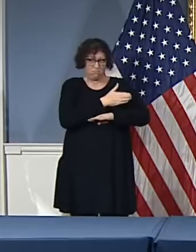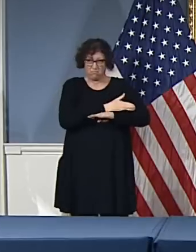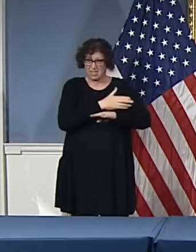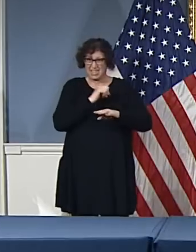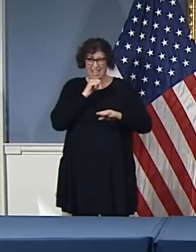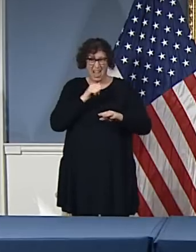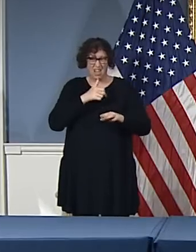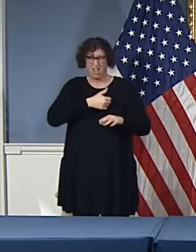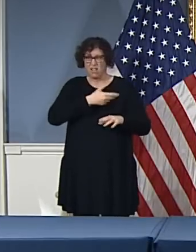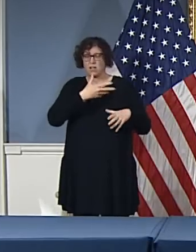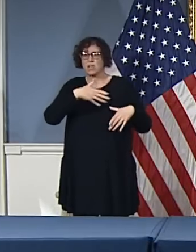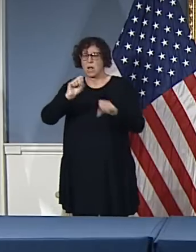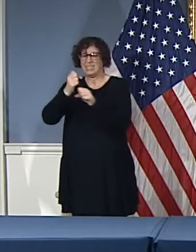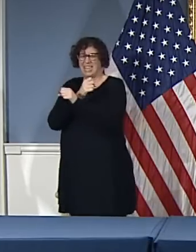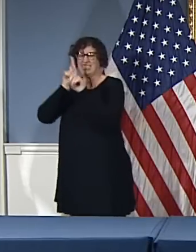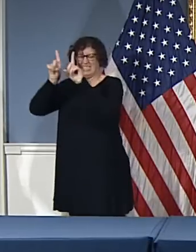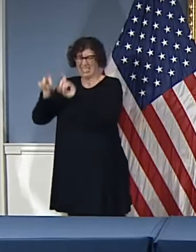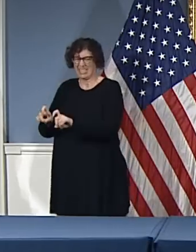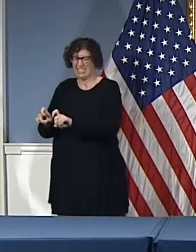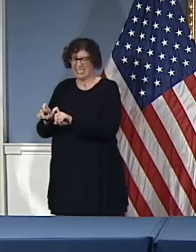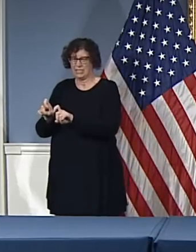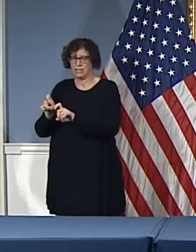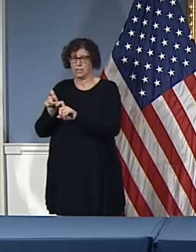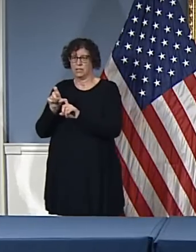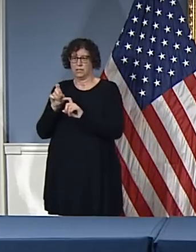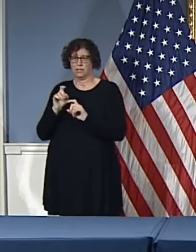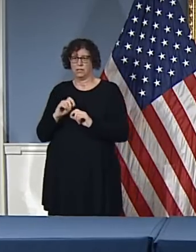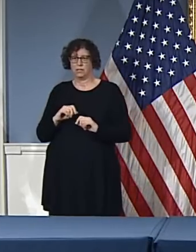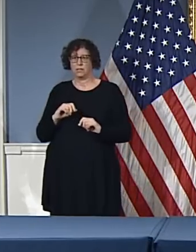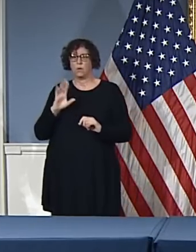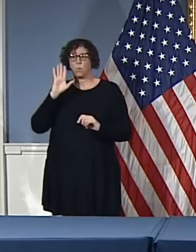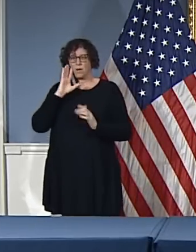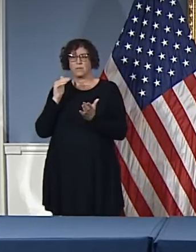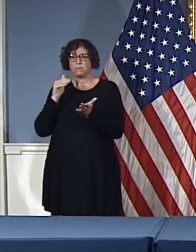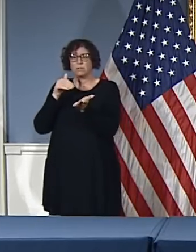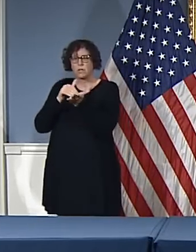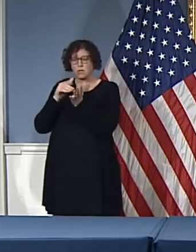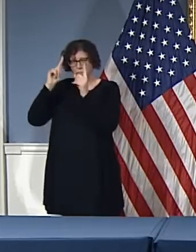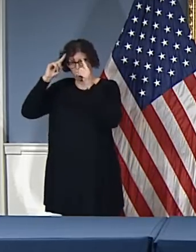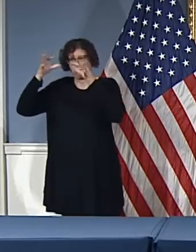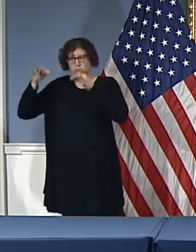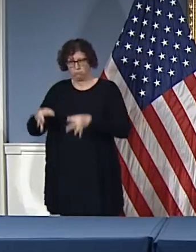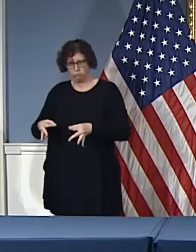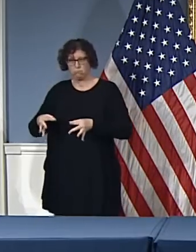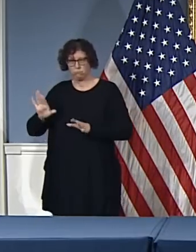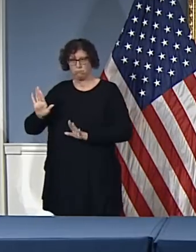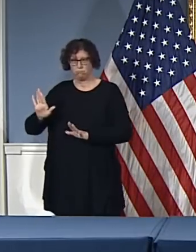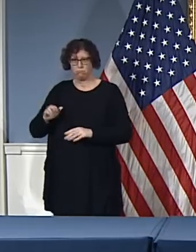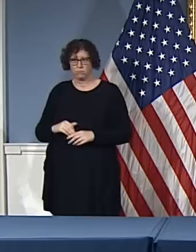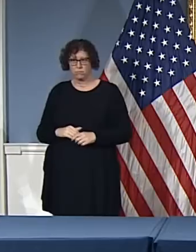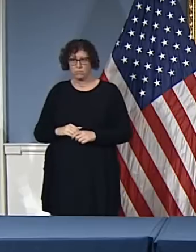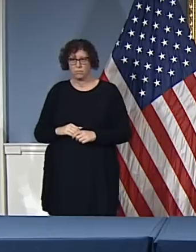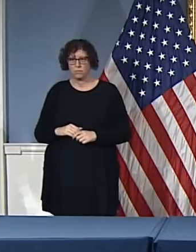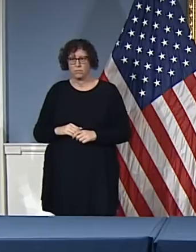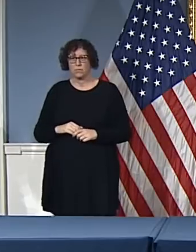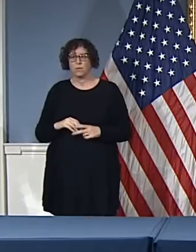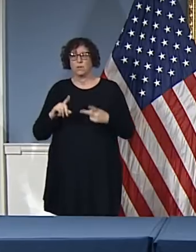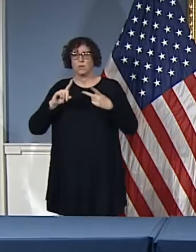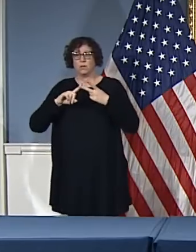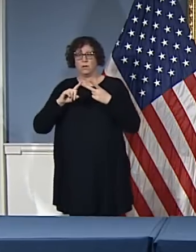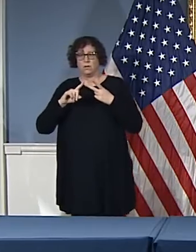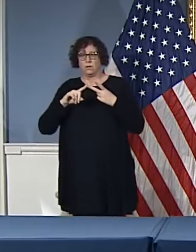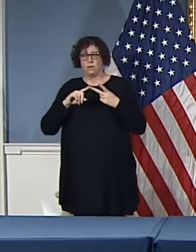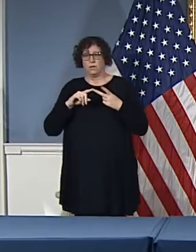Okay, thank you. And just along the same lines real quickly, there was a photo by my colleague,